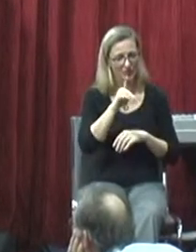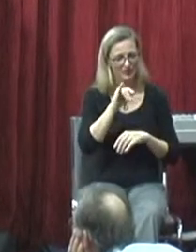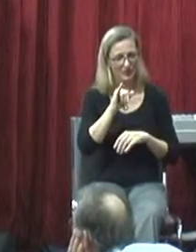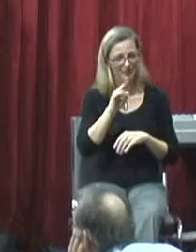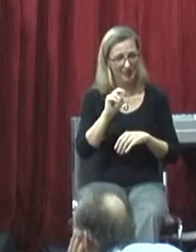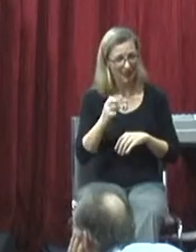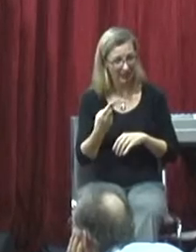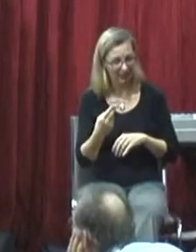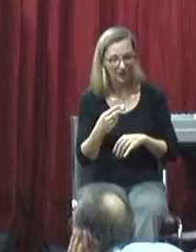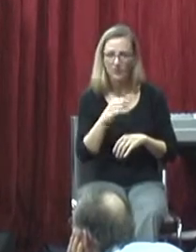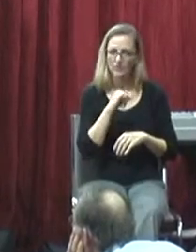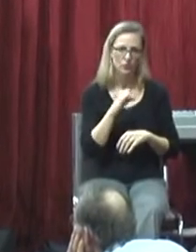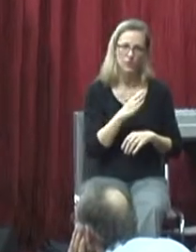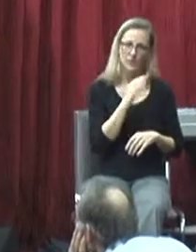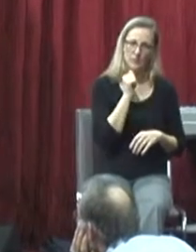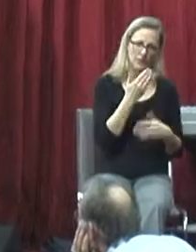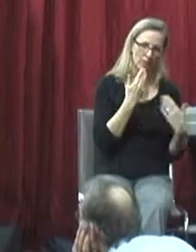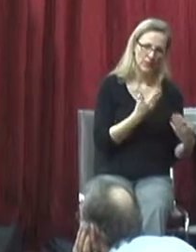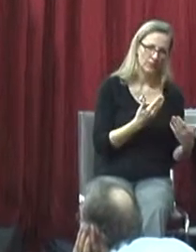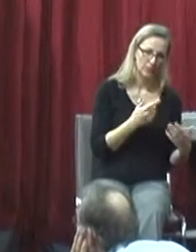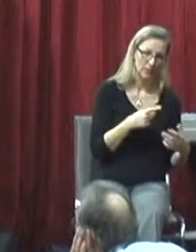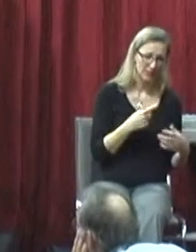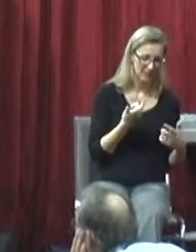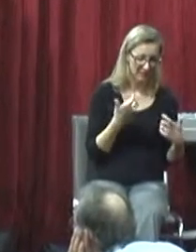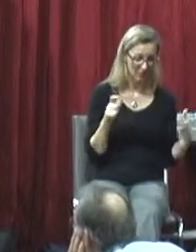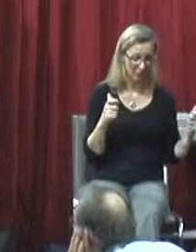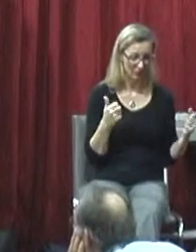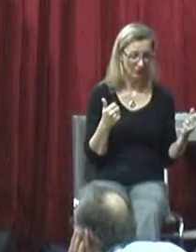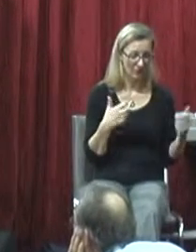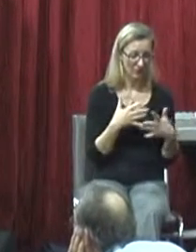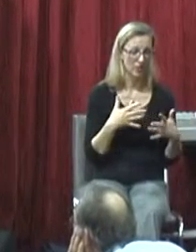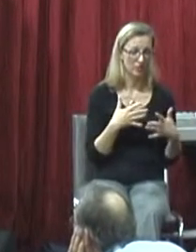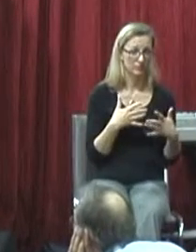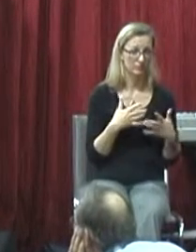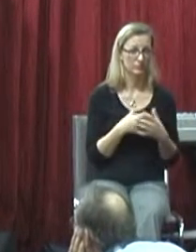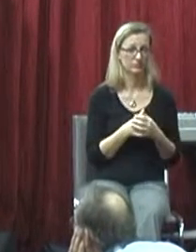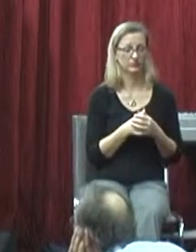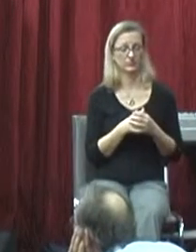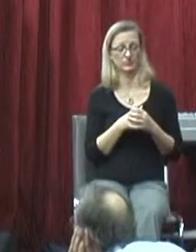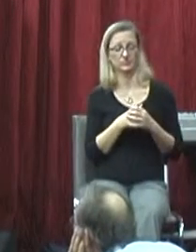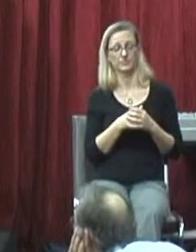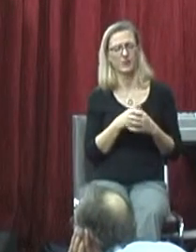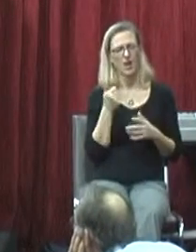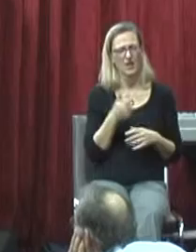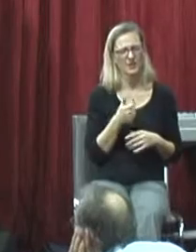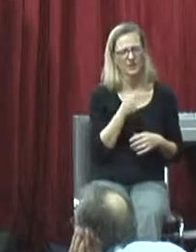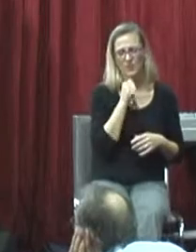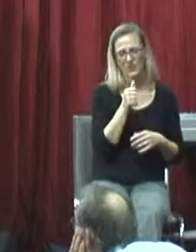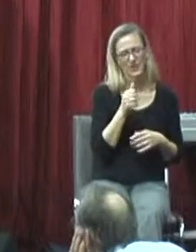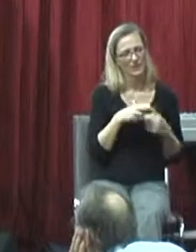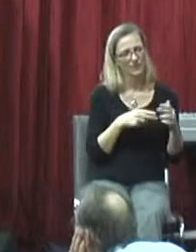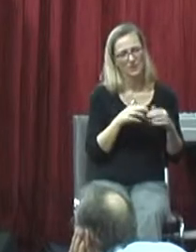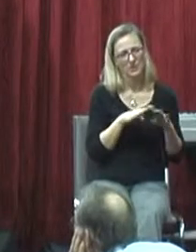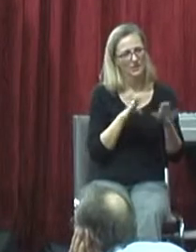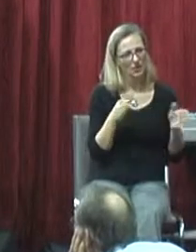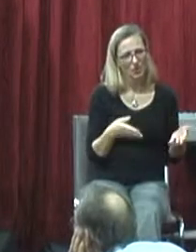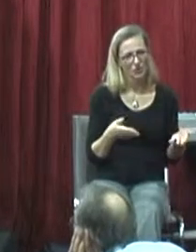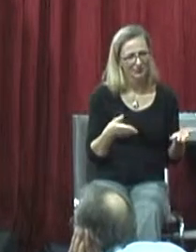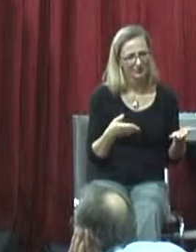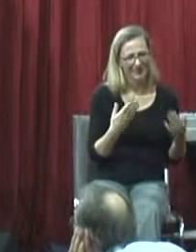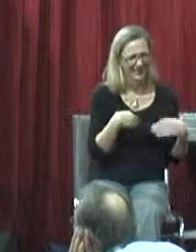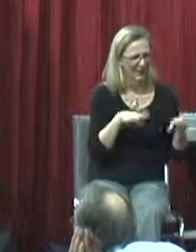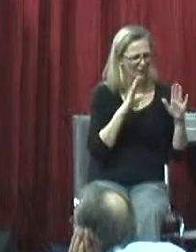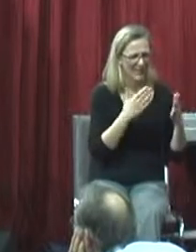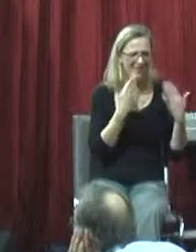frame of mind. Instead, he was in great fear and distress. On his own, he would not have built an altar and sacrificed thanksgiving offerings